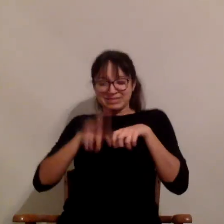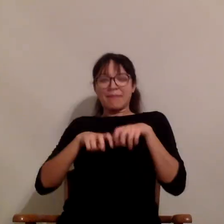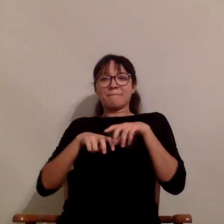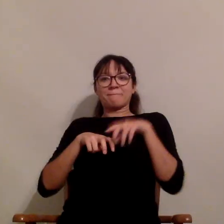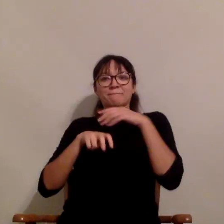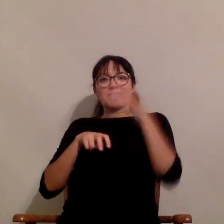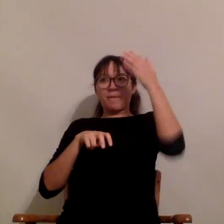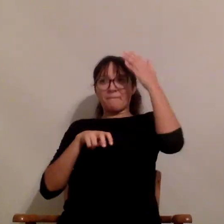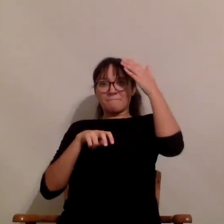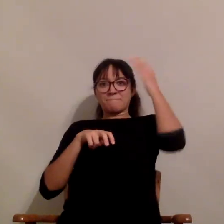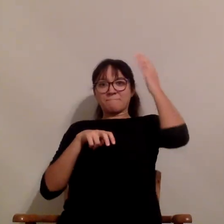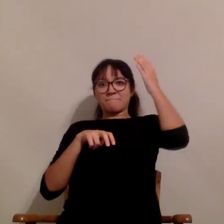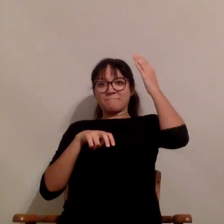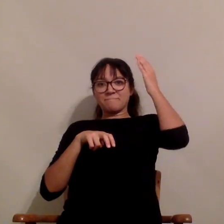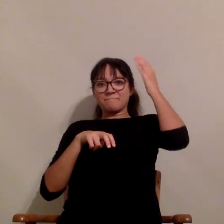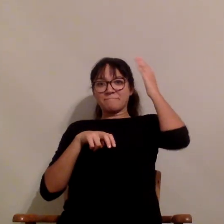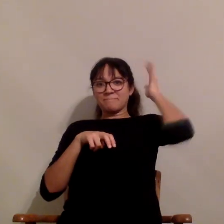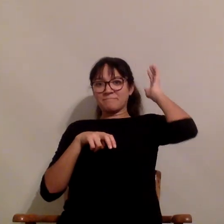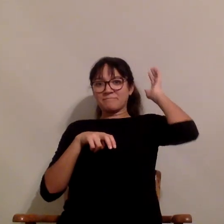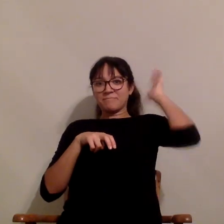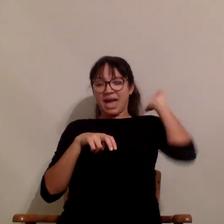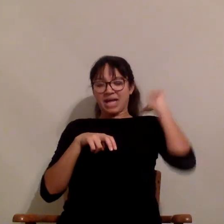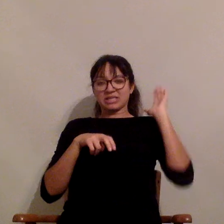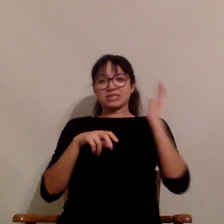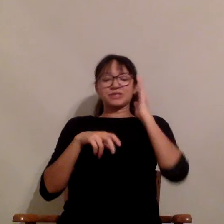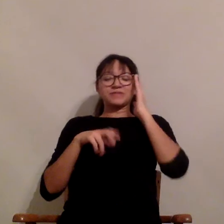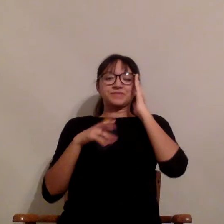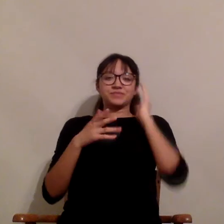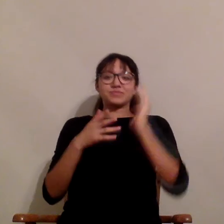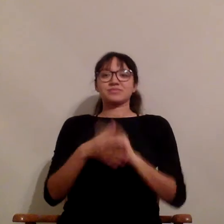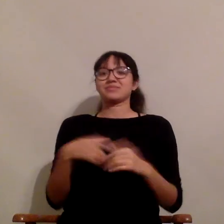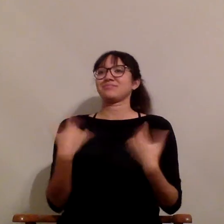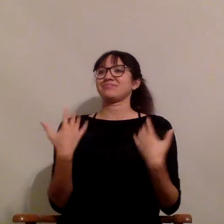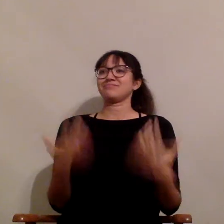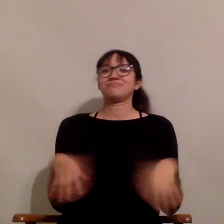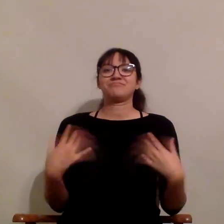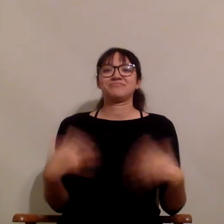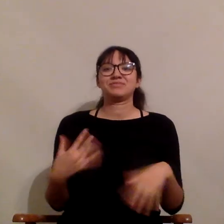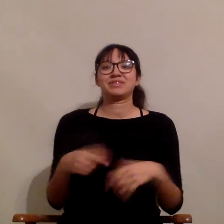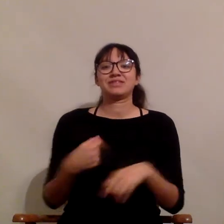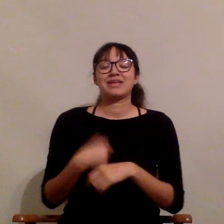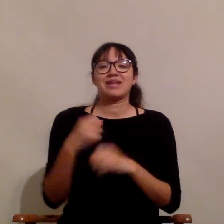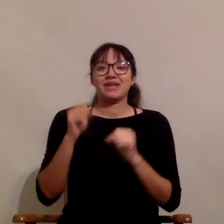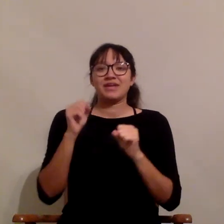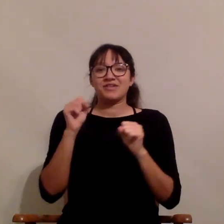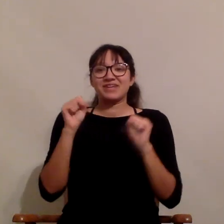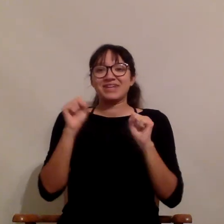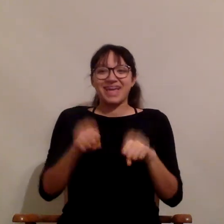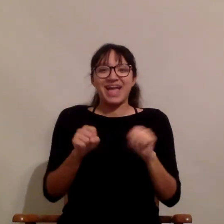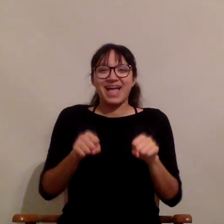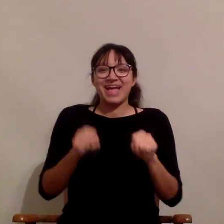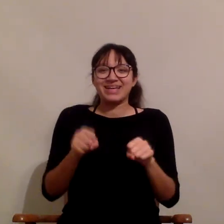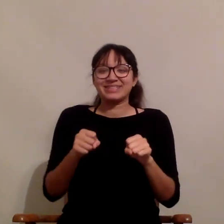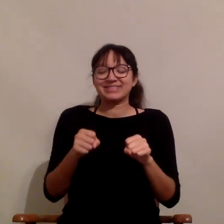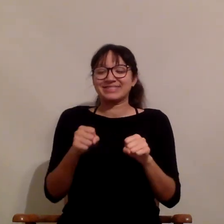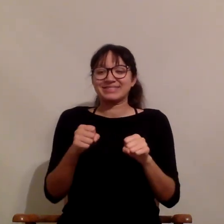incredible journey that allows me to pursue work that I am extremely passionate about and something that feeds my curiosity on